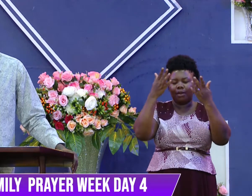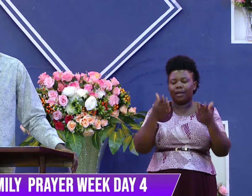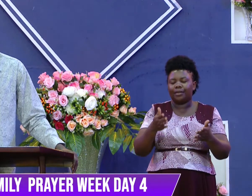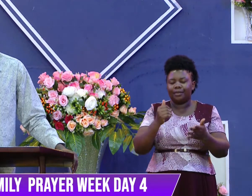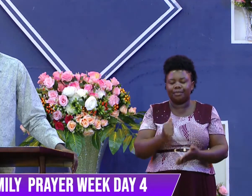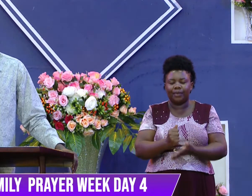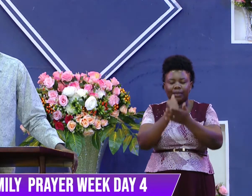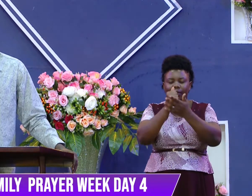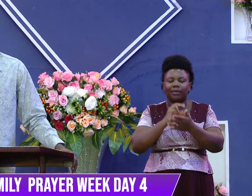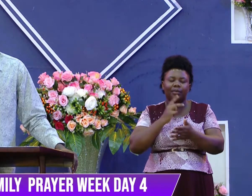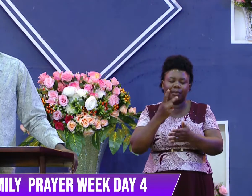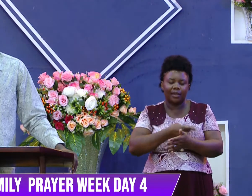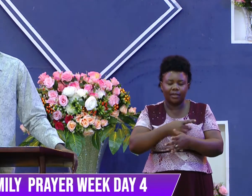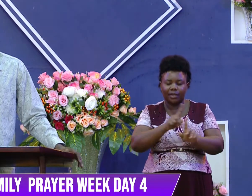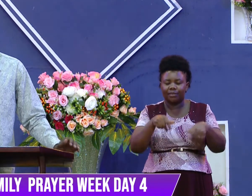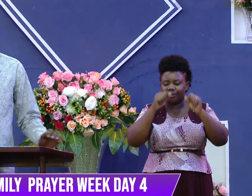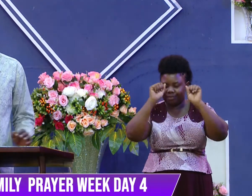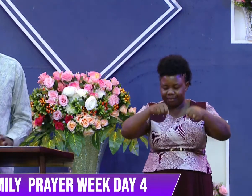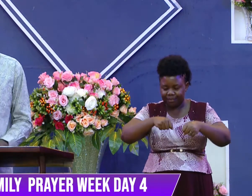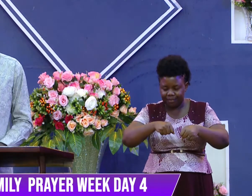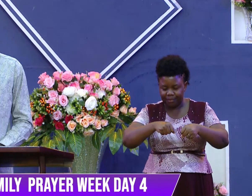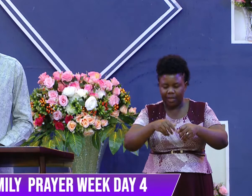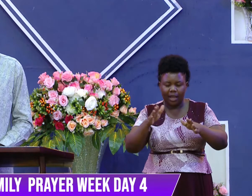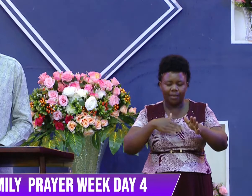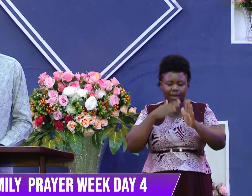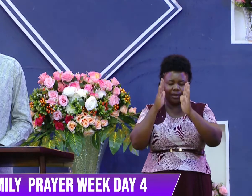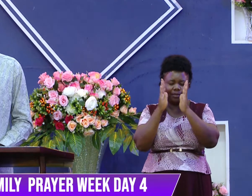otuyinzisa. But you enable us and you exalt us.